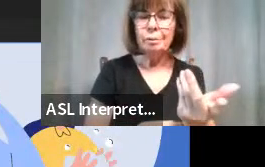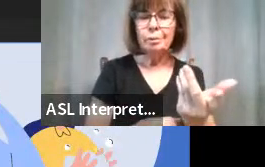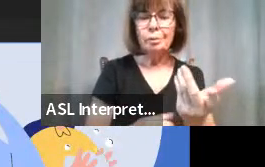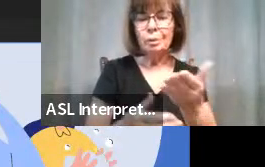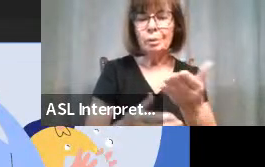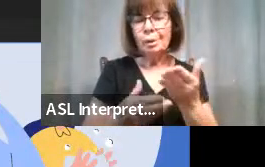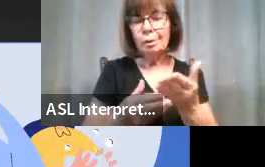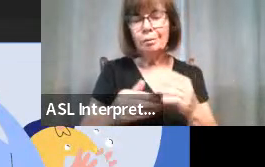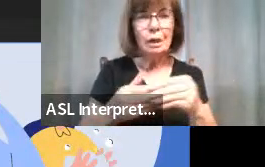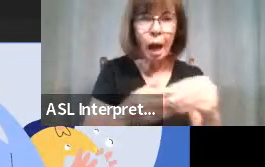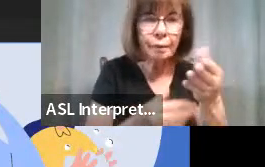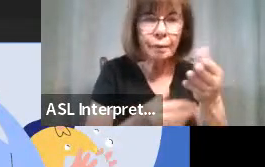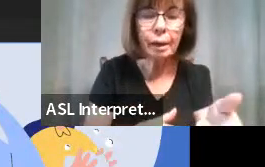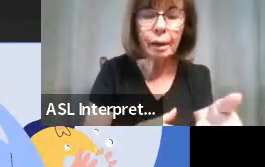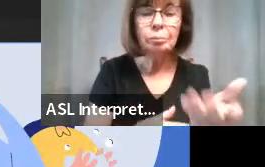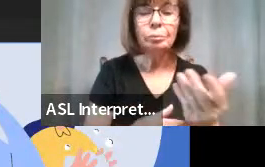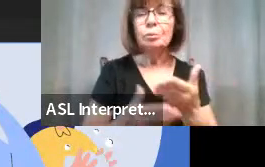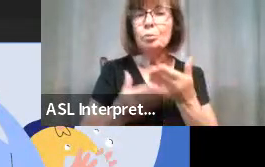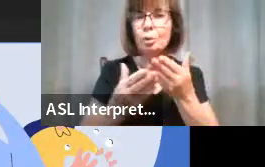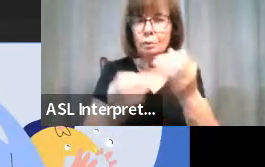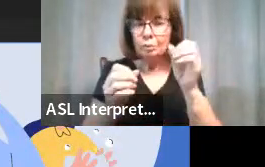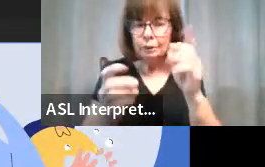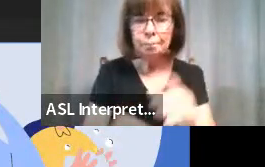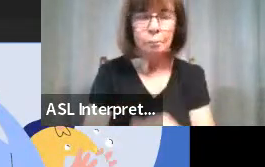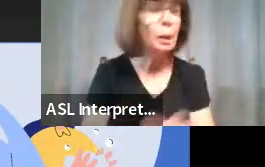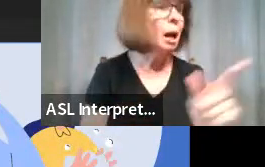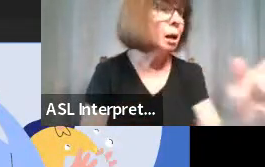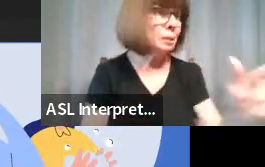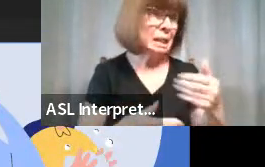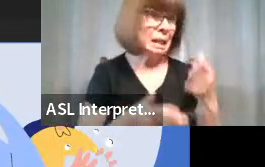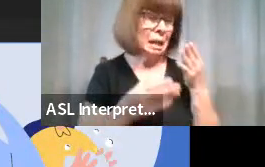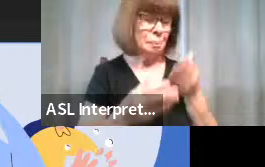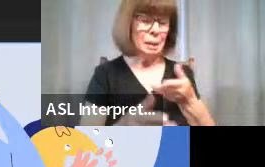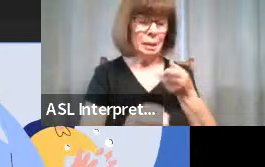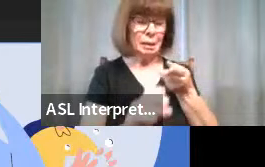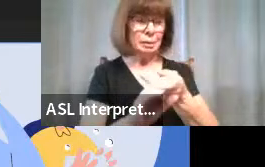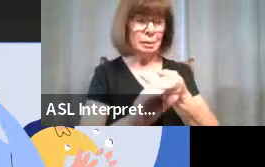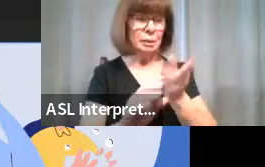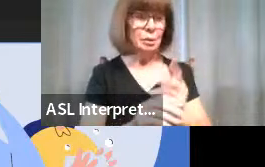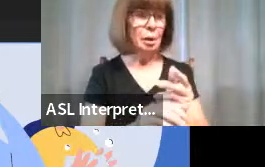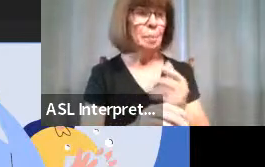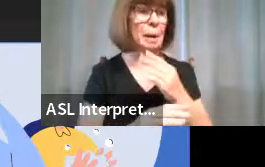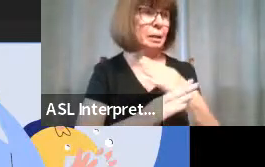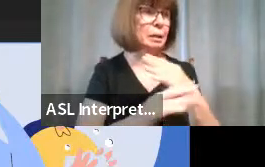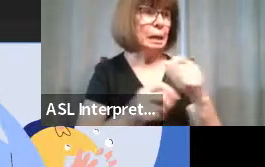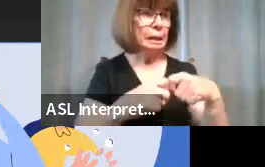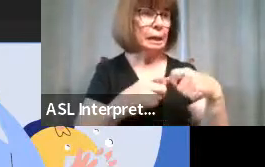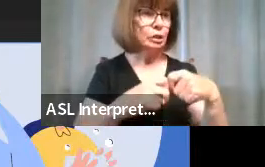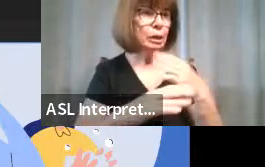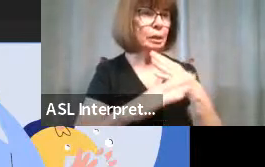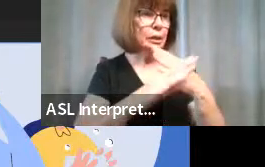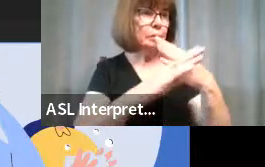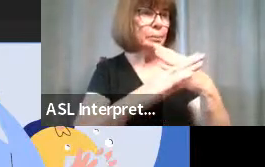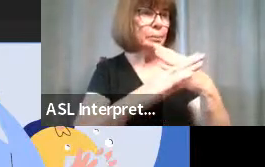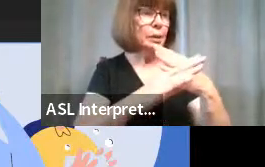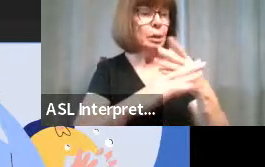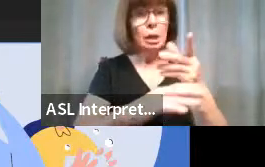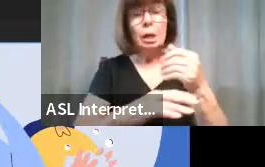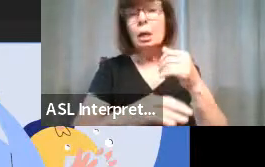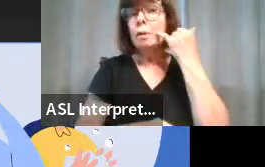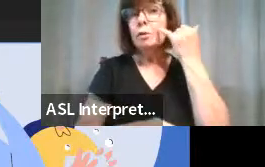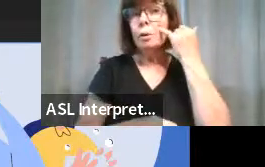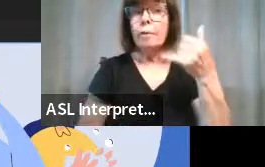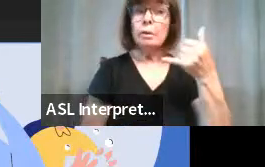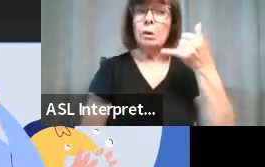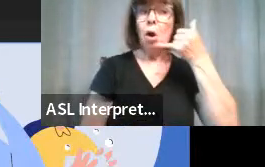need it. And let me just jump in, because electronic barriers, we do have a call line. People can call in and they will, they